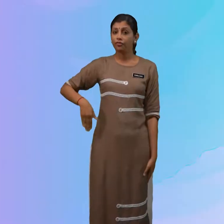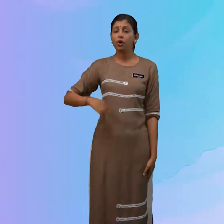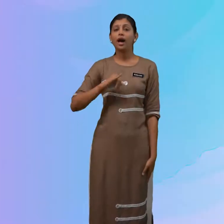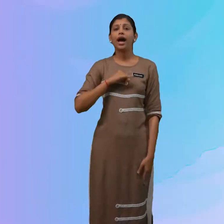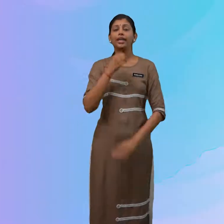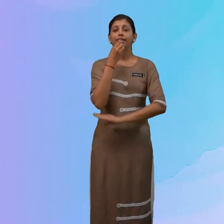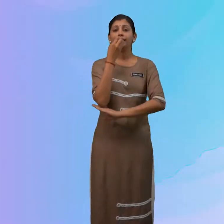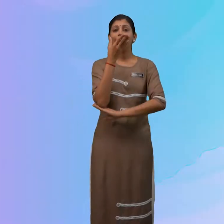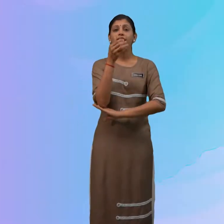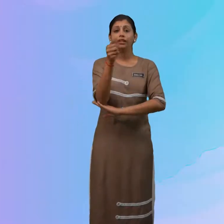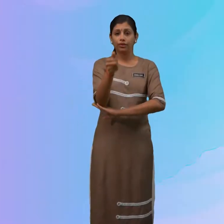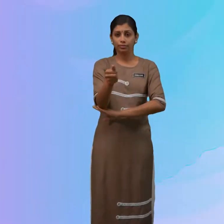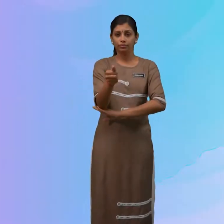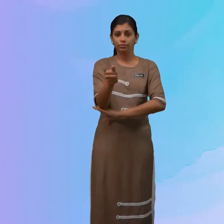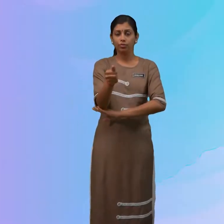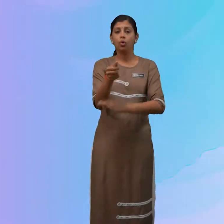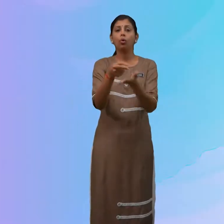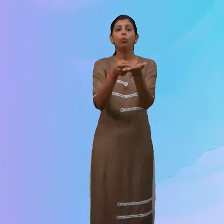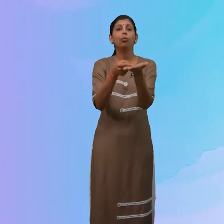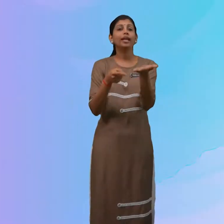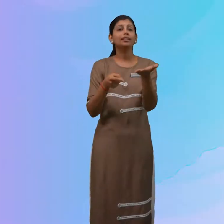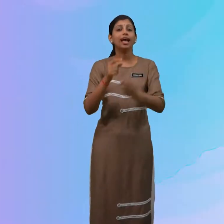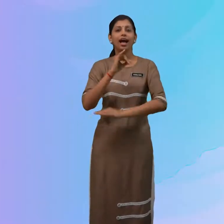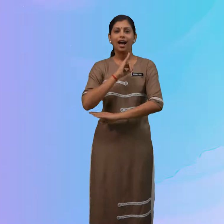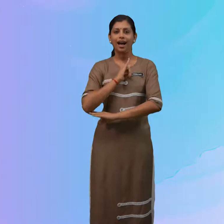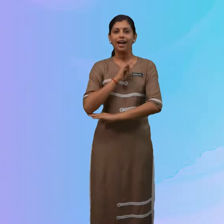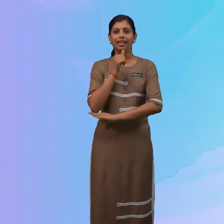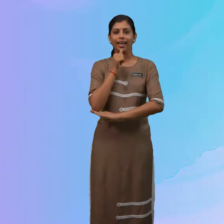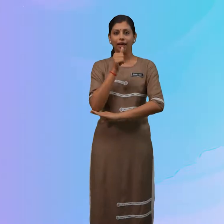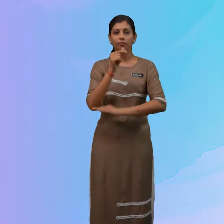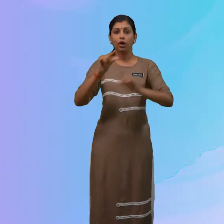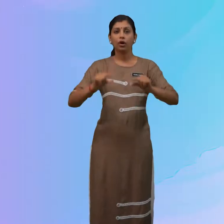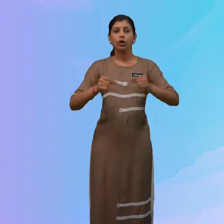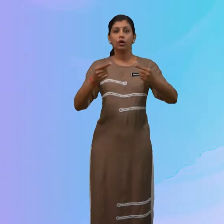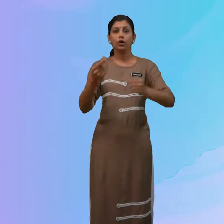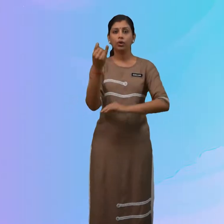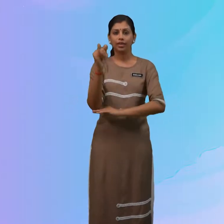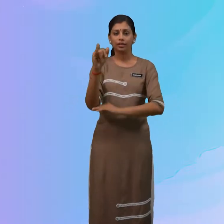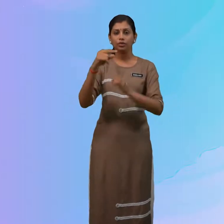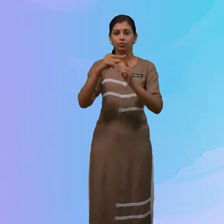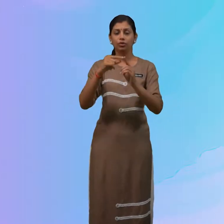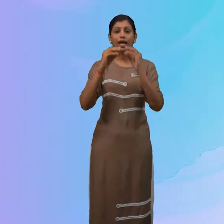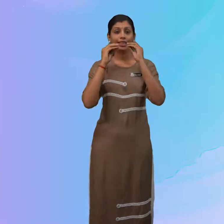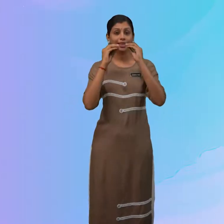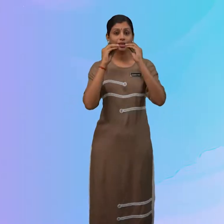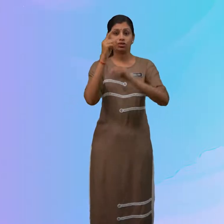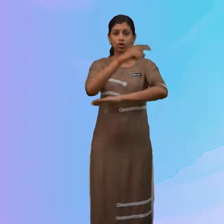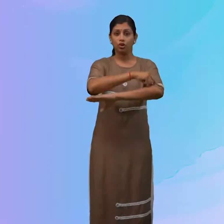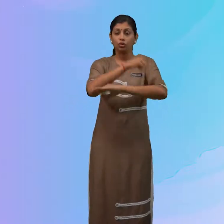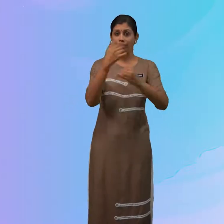Before I tell you what I am going to teach